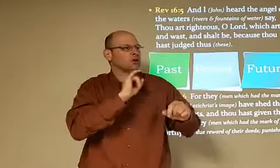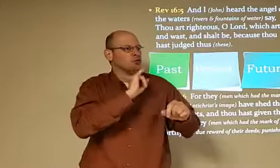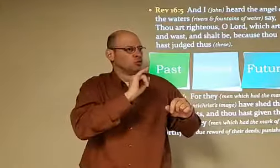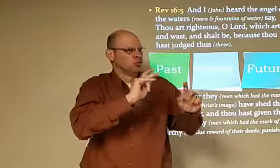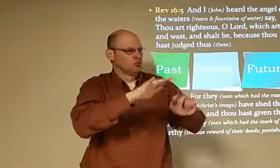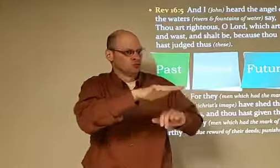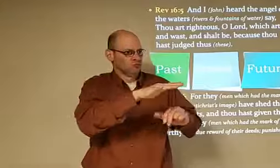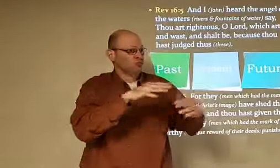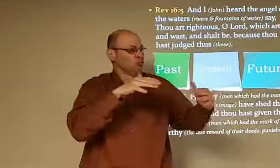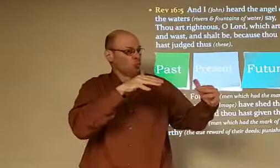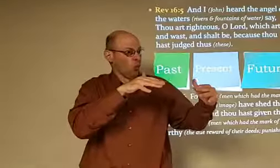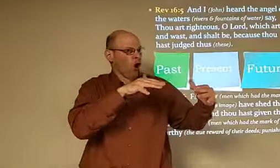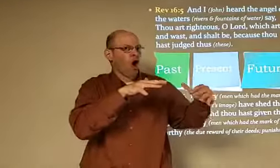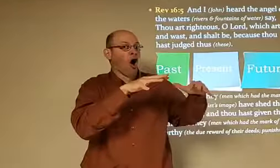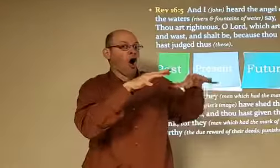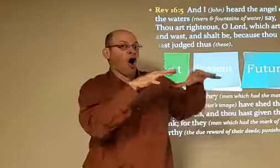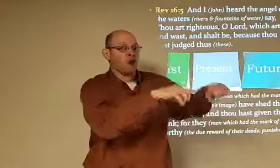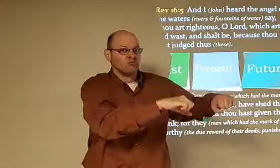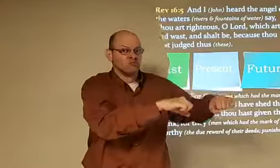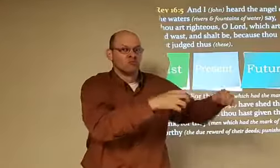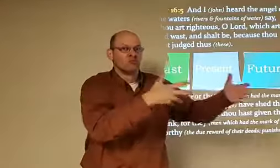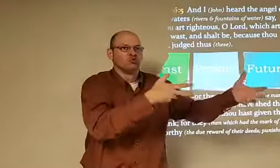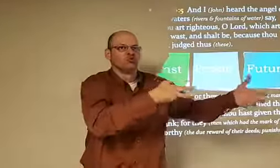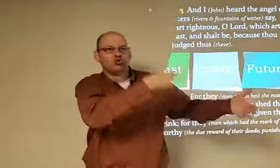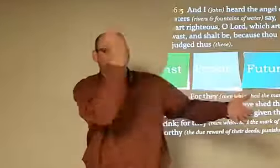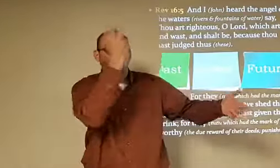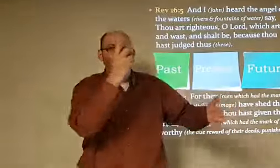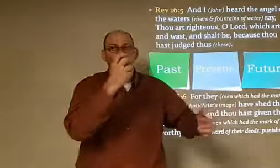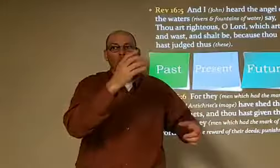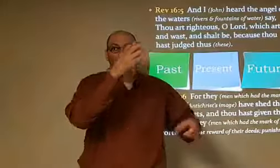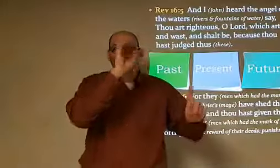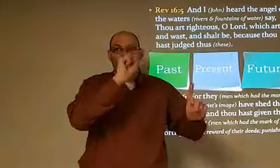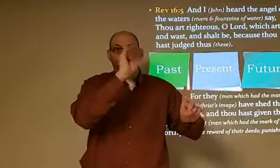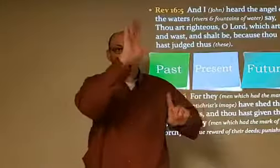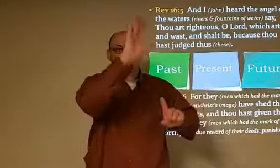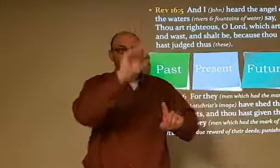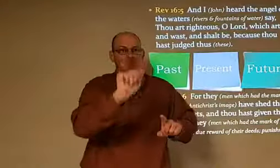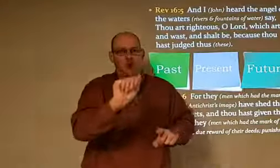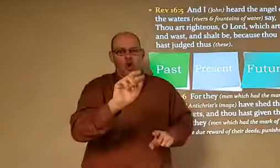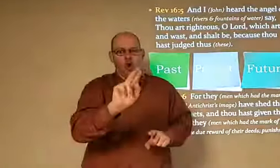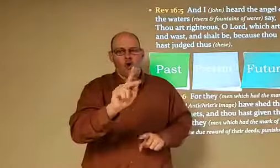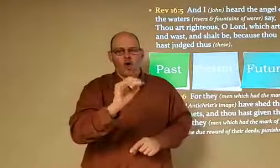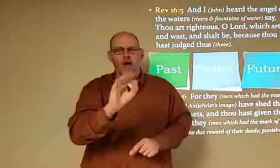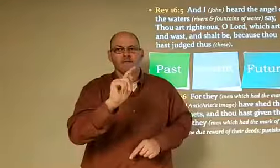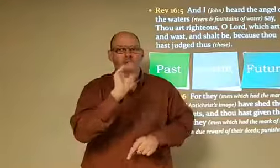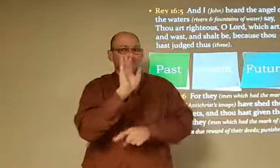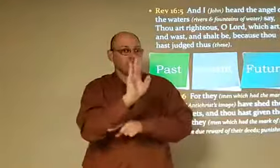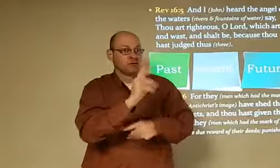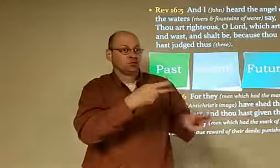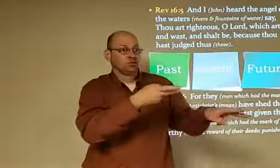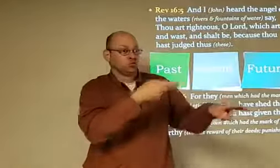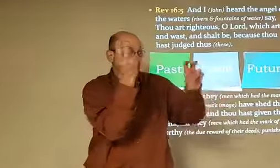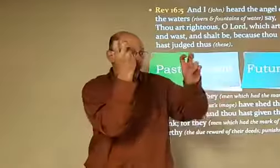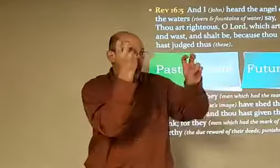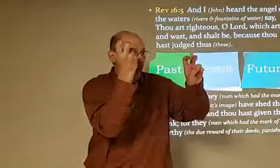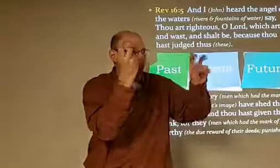they were at war against Israel and the people. They have captured them and they stole the Ark of the Covenant. They stole